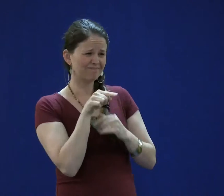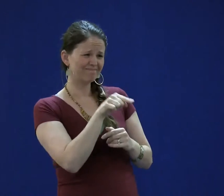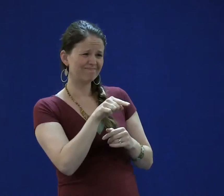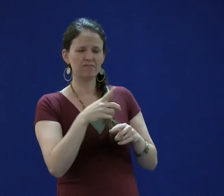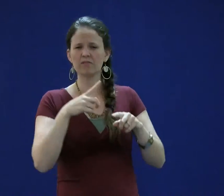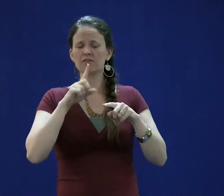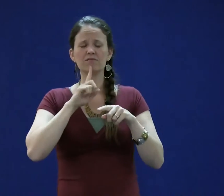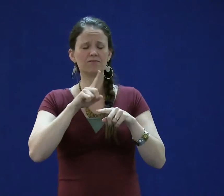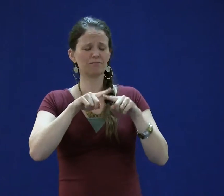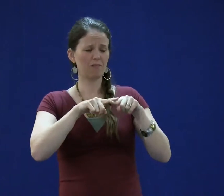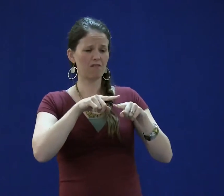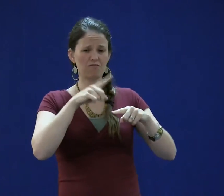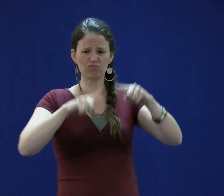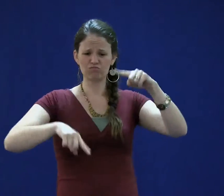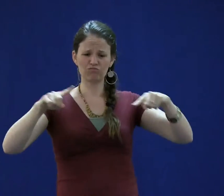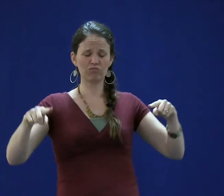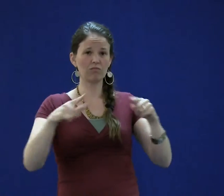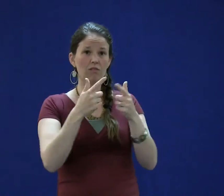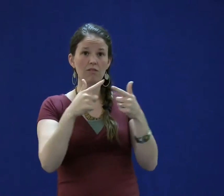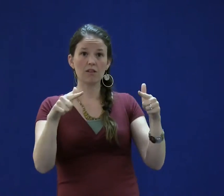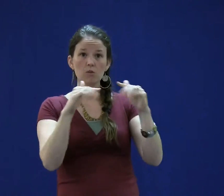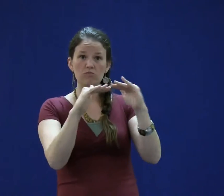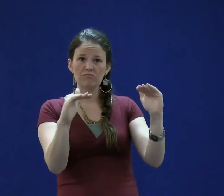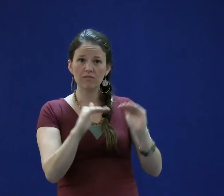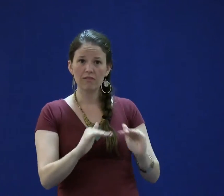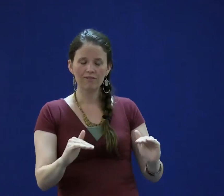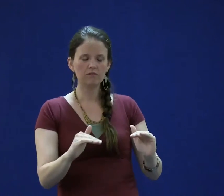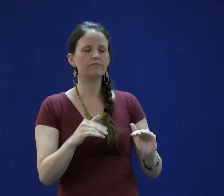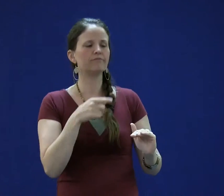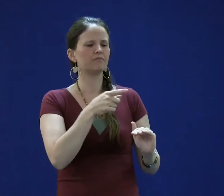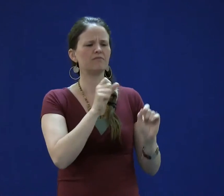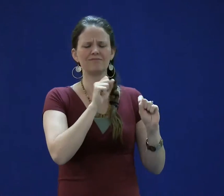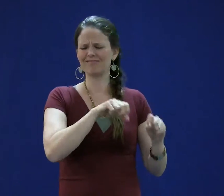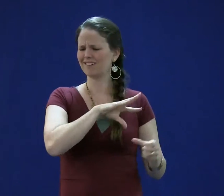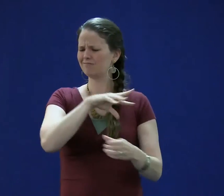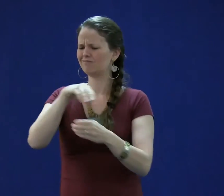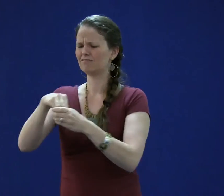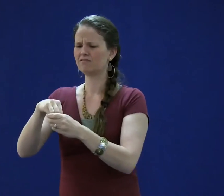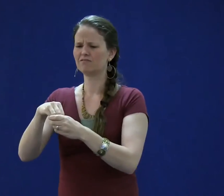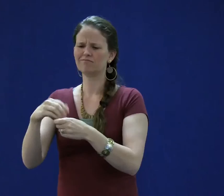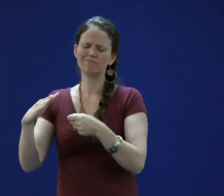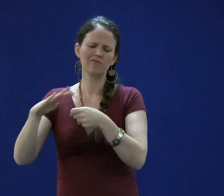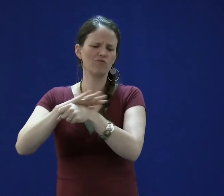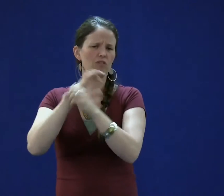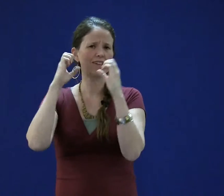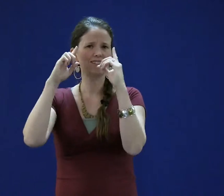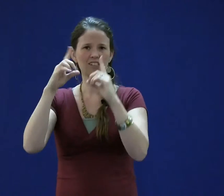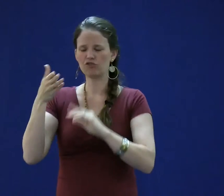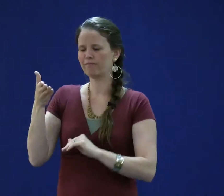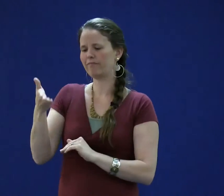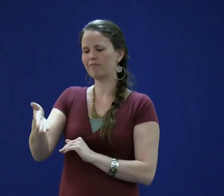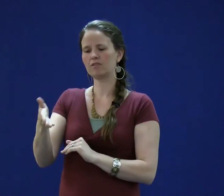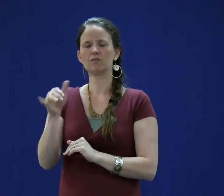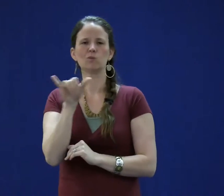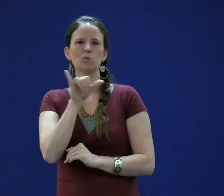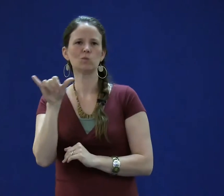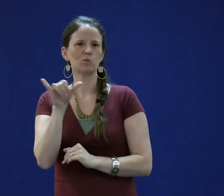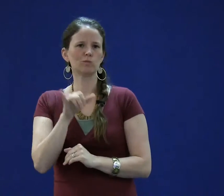Any students unable to access mainstream classes due to language levels can receive their full academic program in